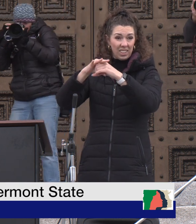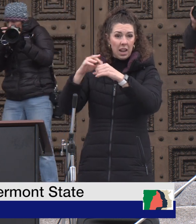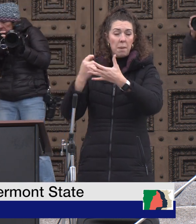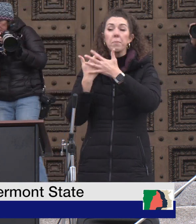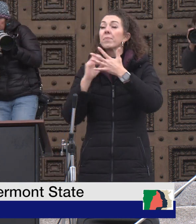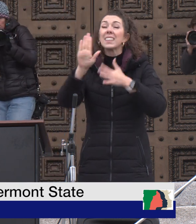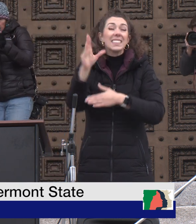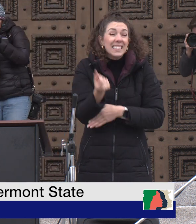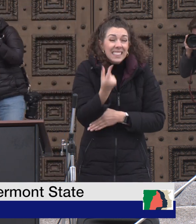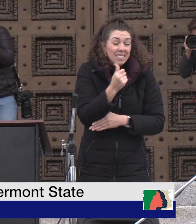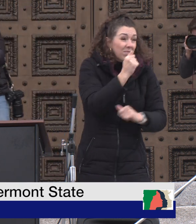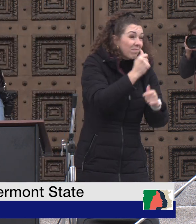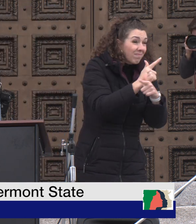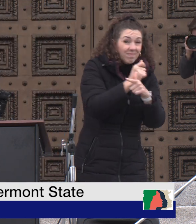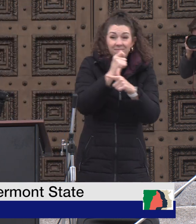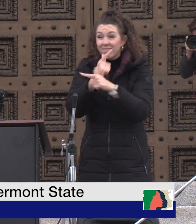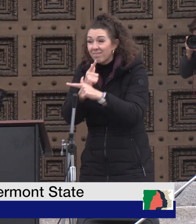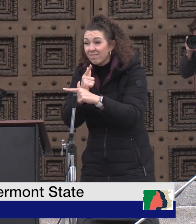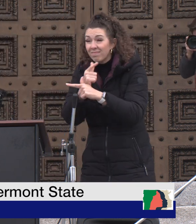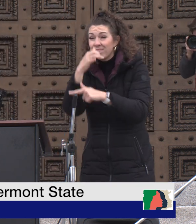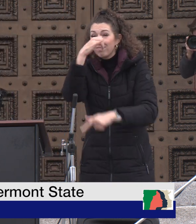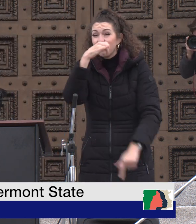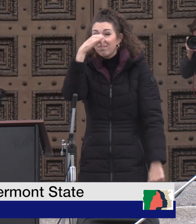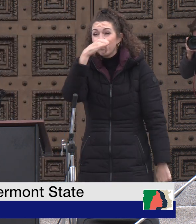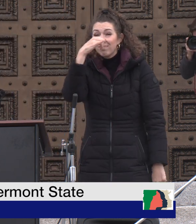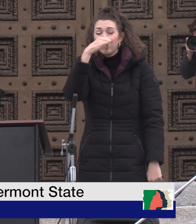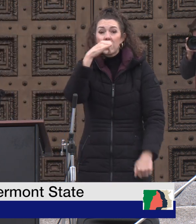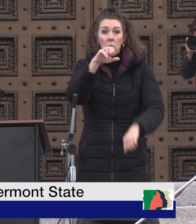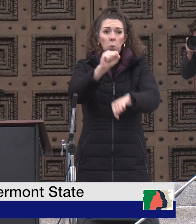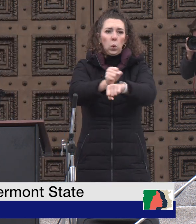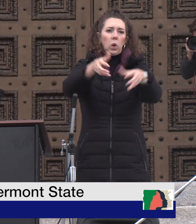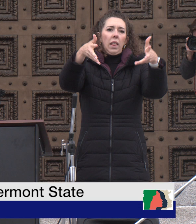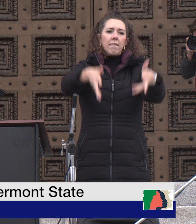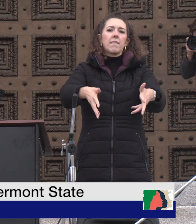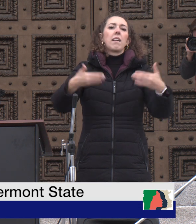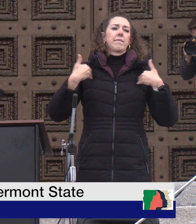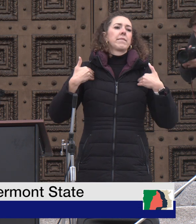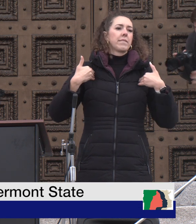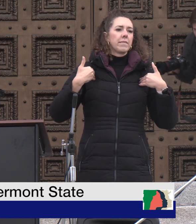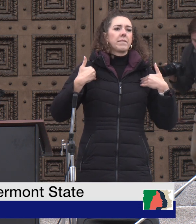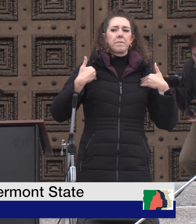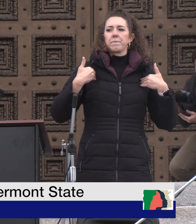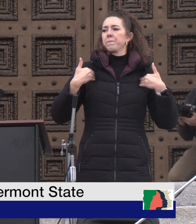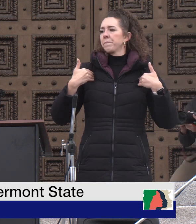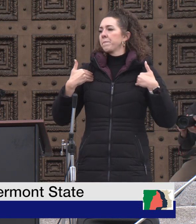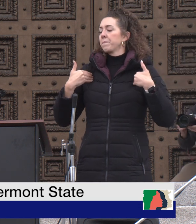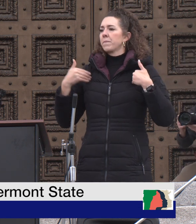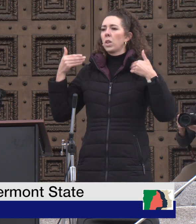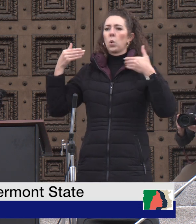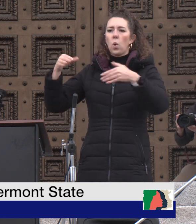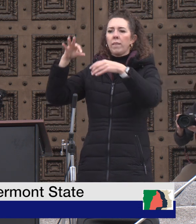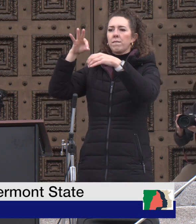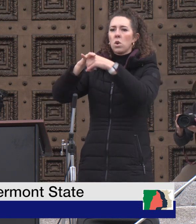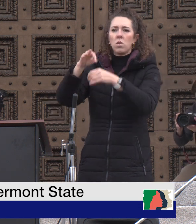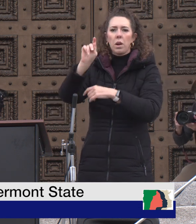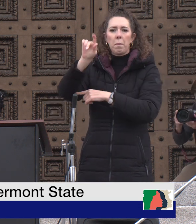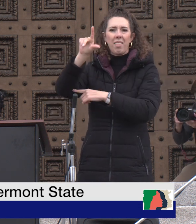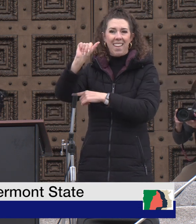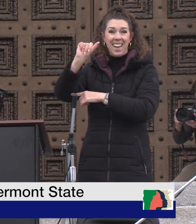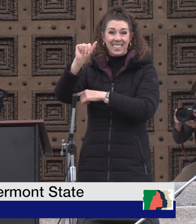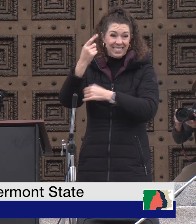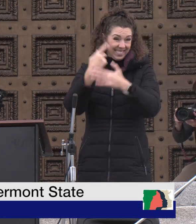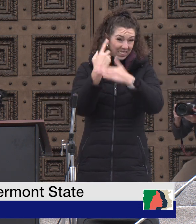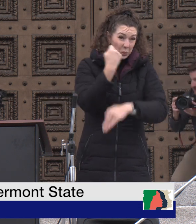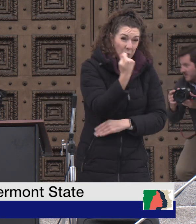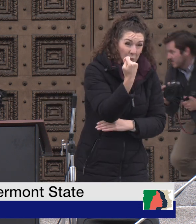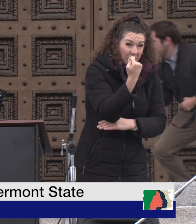So, brothers and sisters, there's an enormous amount of work to be done. Let's elect Kamala on Tuesday. Let's go forward.